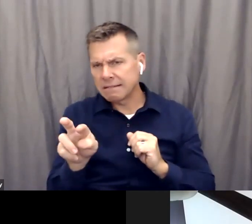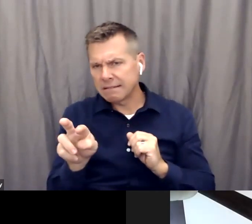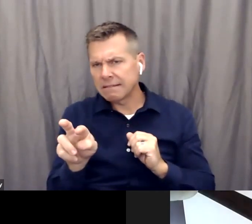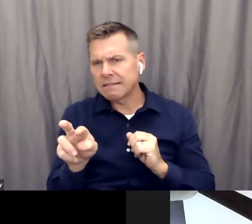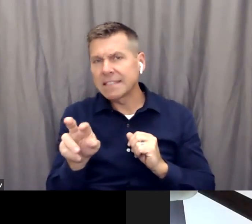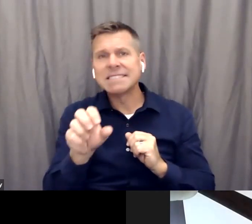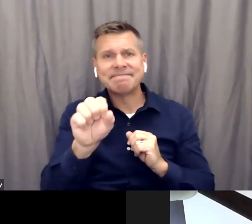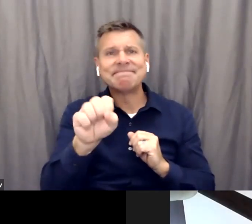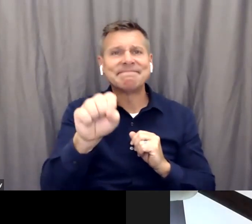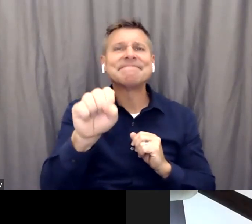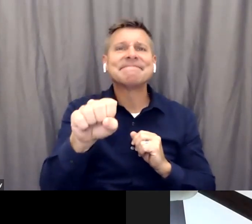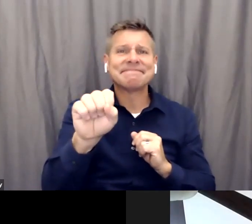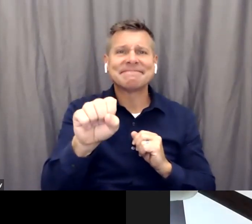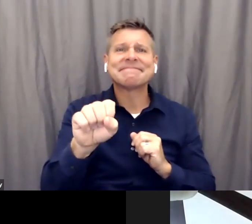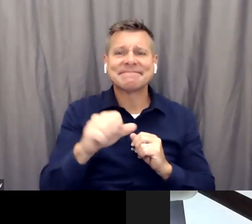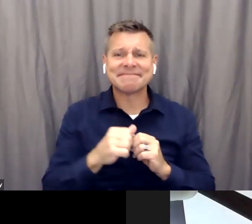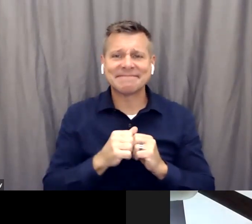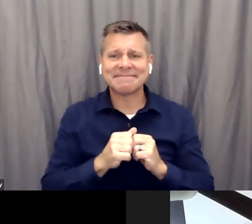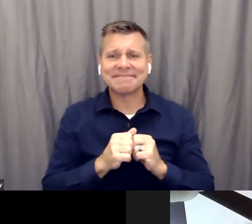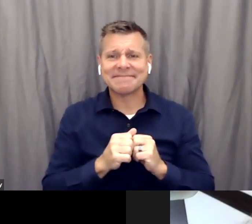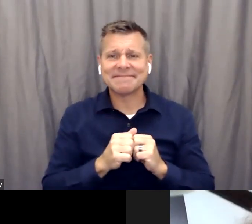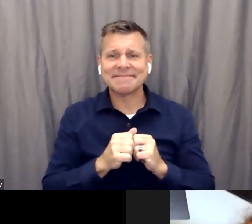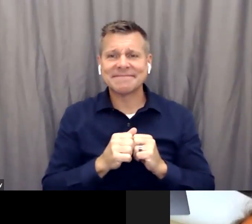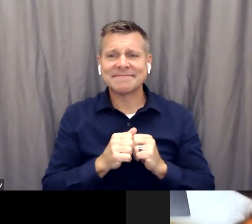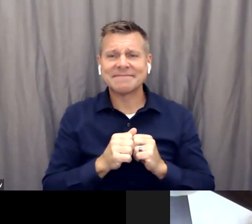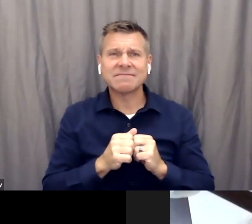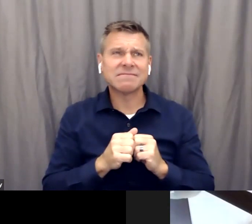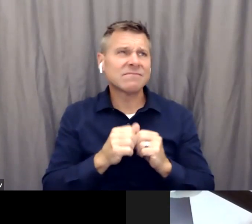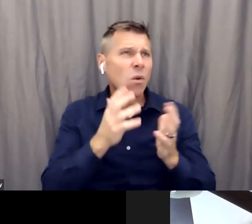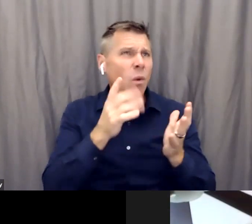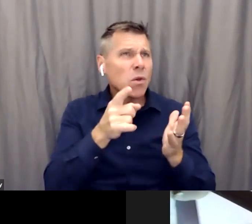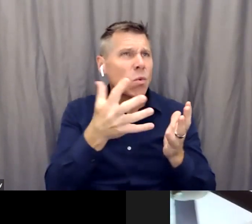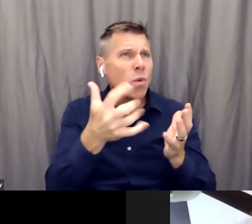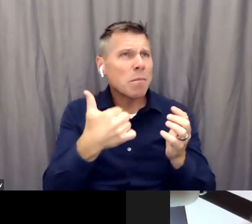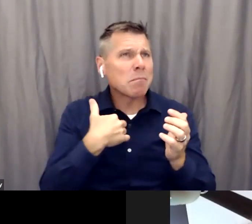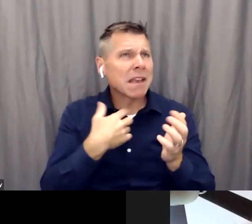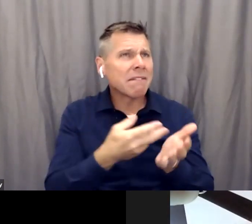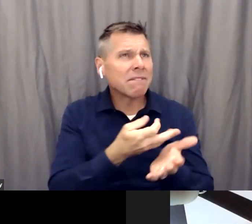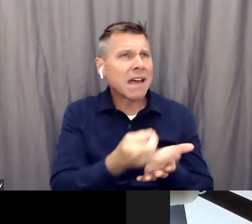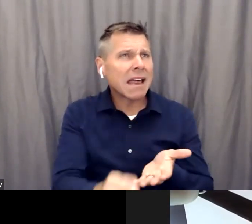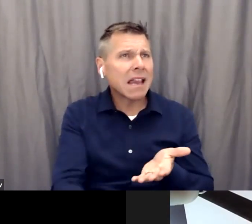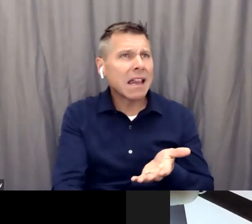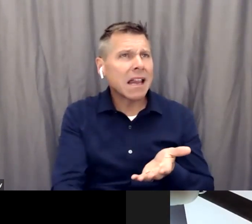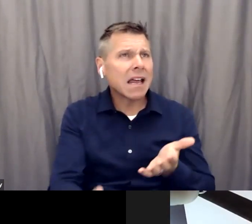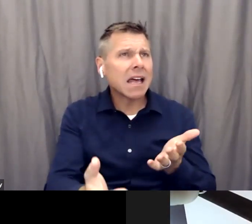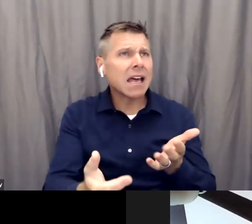Yeah, so I'm still going to, why do you want me to fail? Ooh,